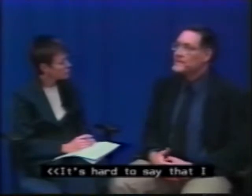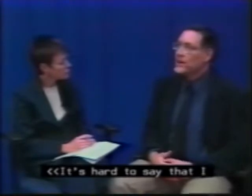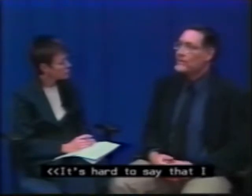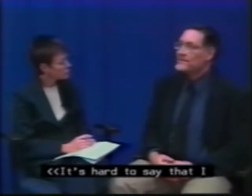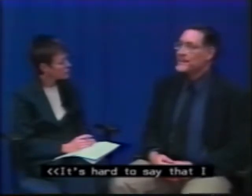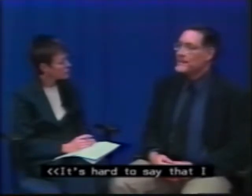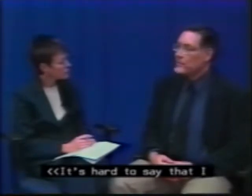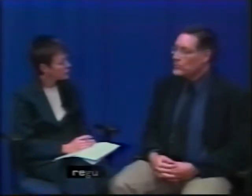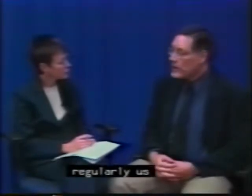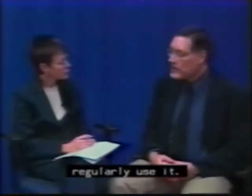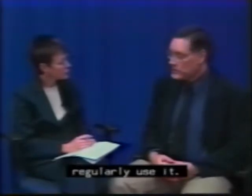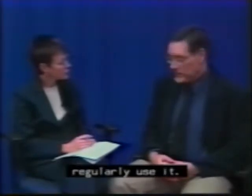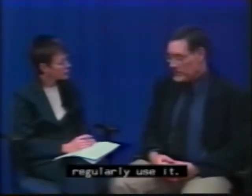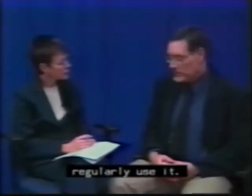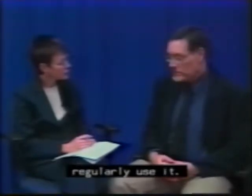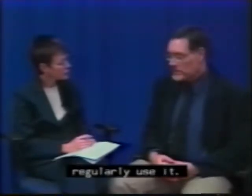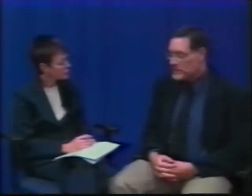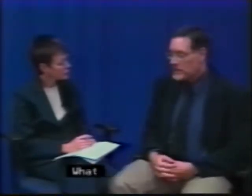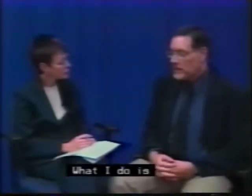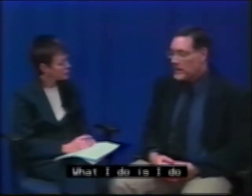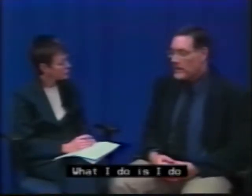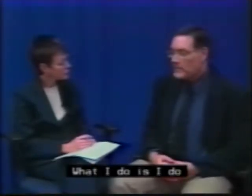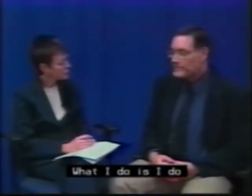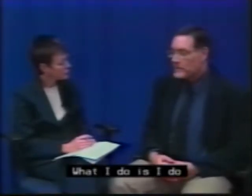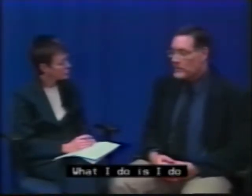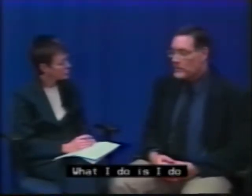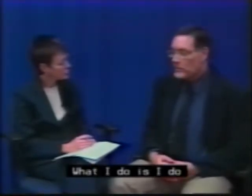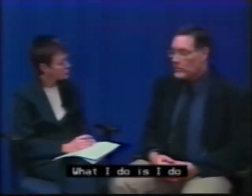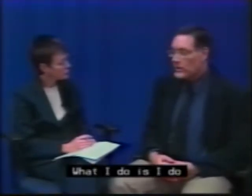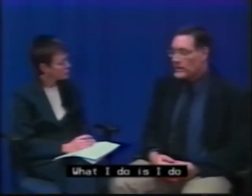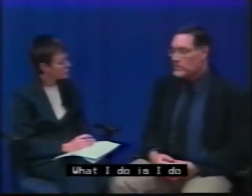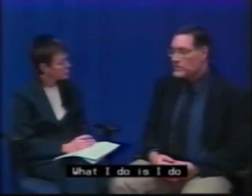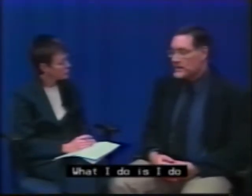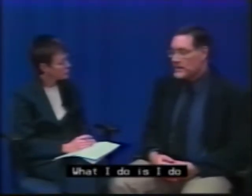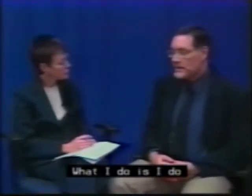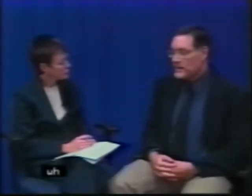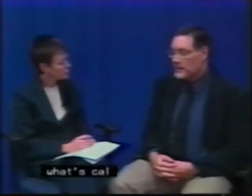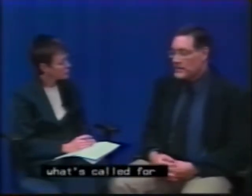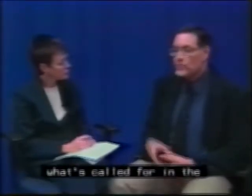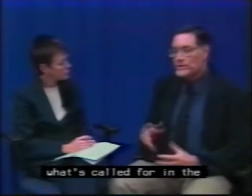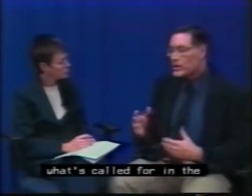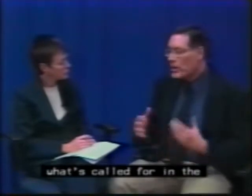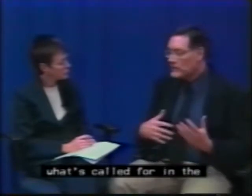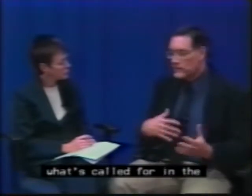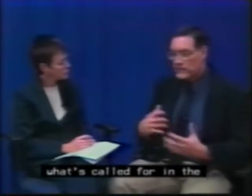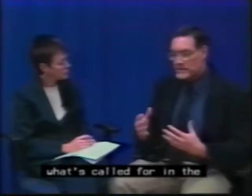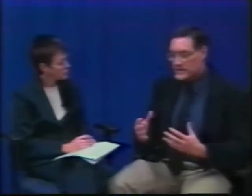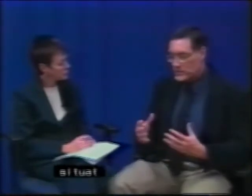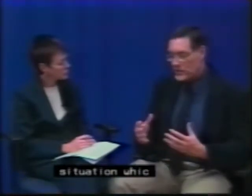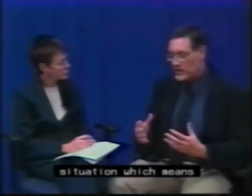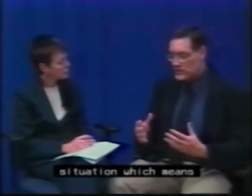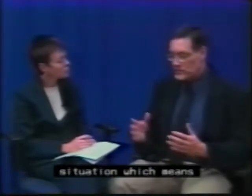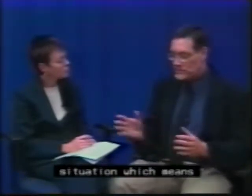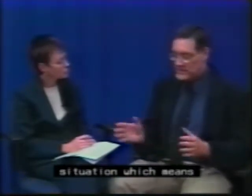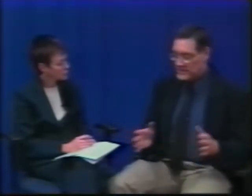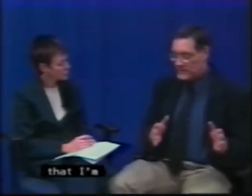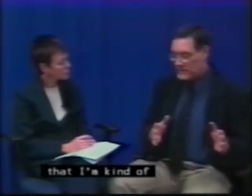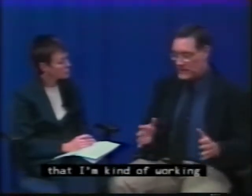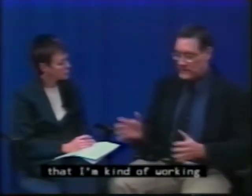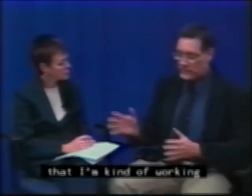hard to say that I regularly use it. What I do is I do what's called for in the situation, which means that I'm kind of